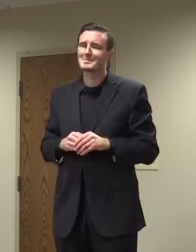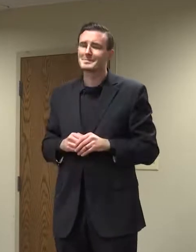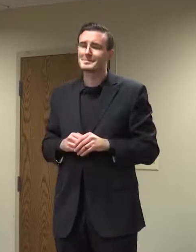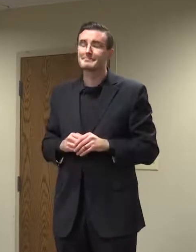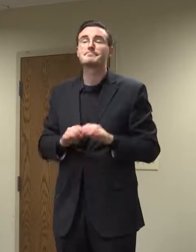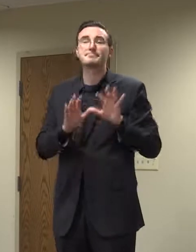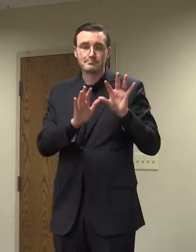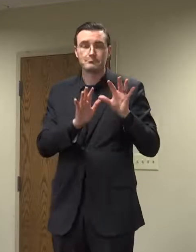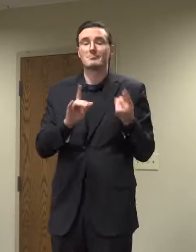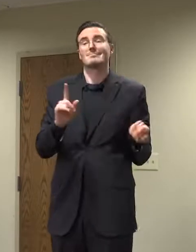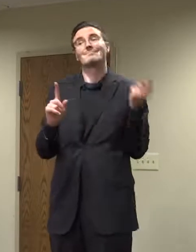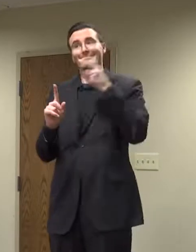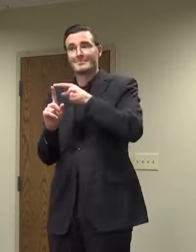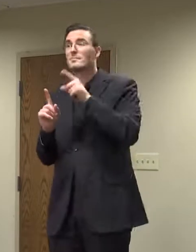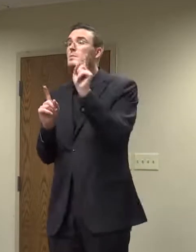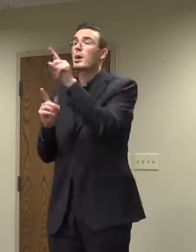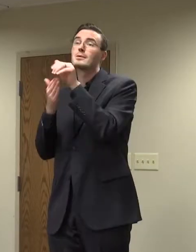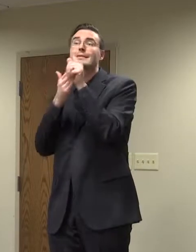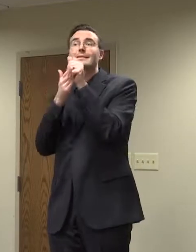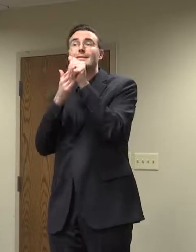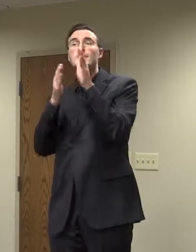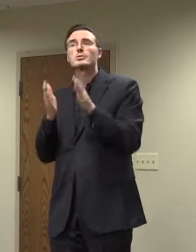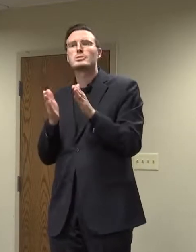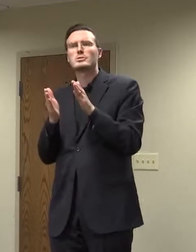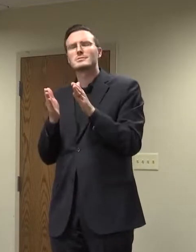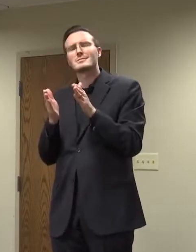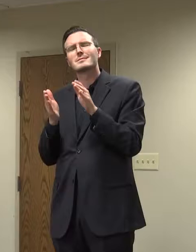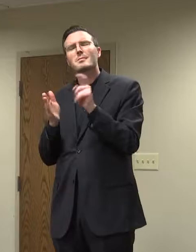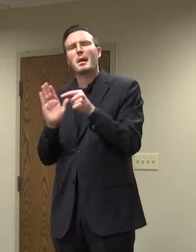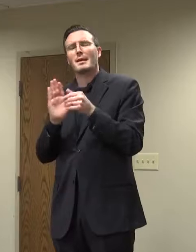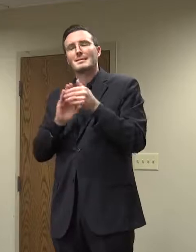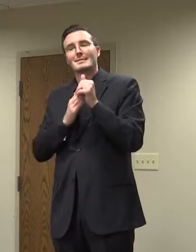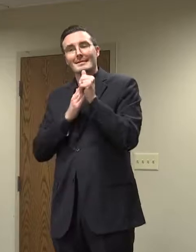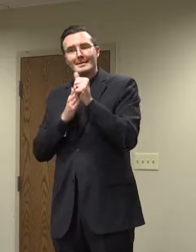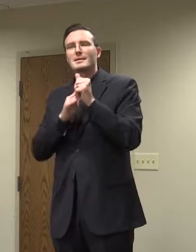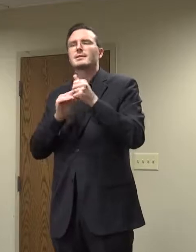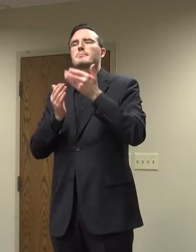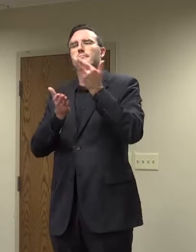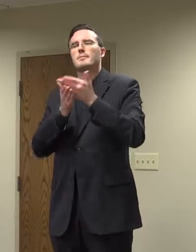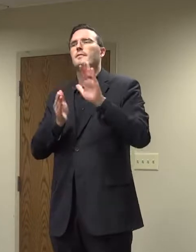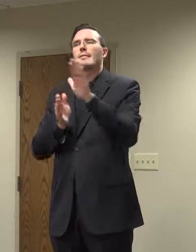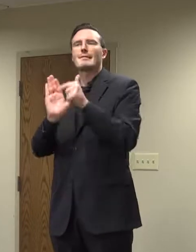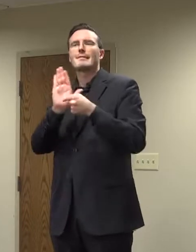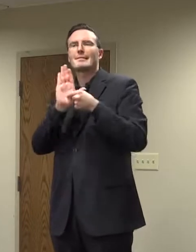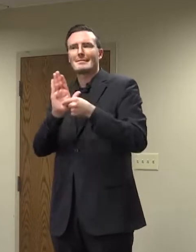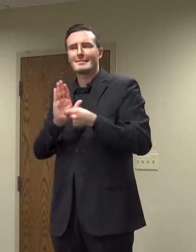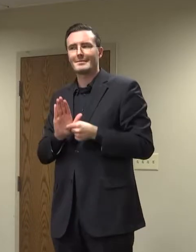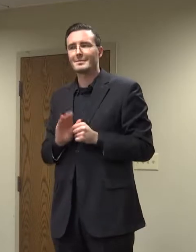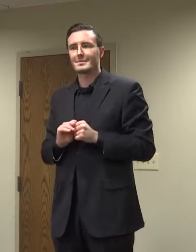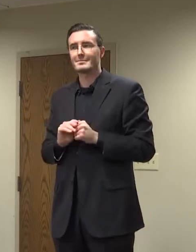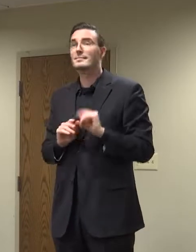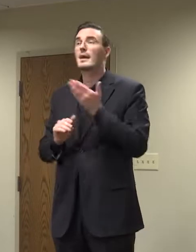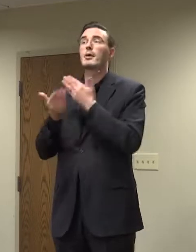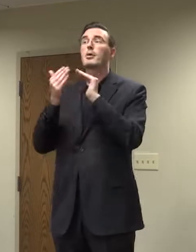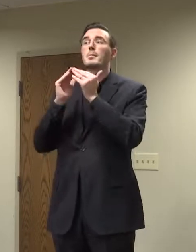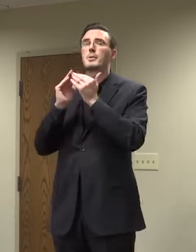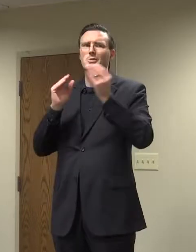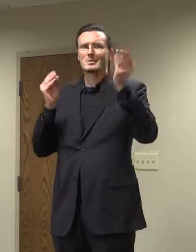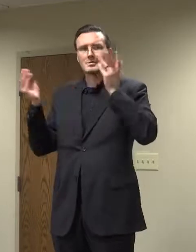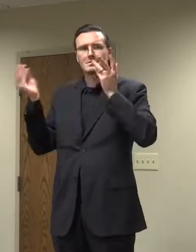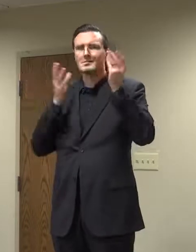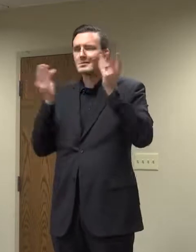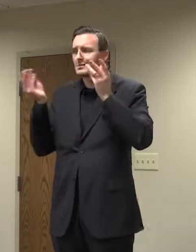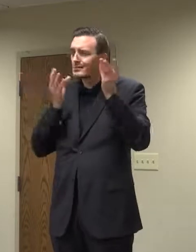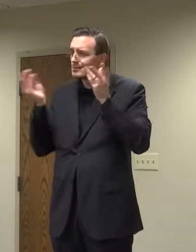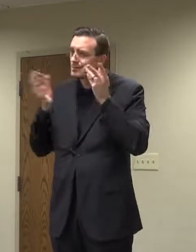example. And I implore them and plead with them to do the same, because I'm getting a lot of cries from our community about